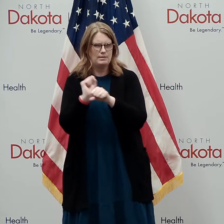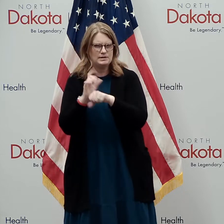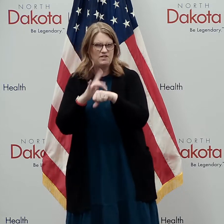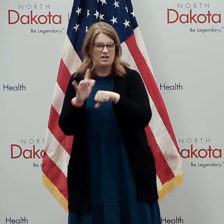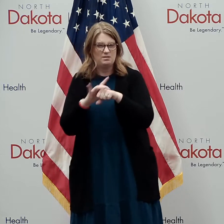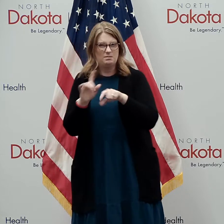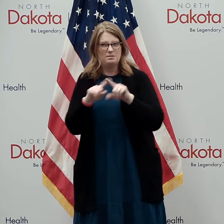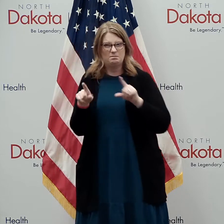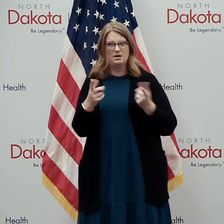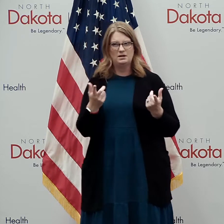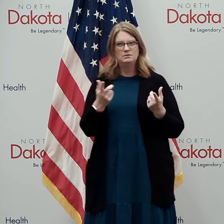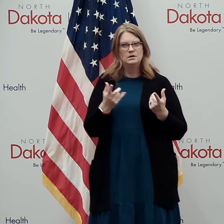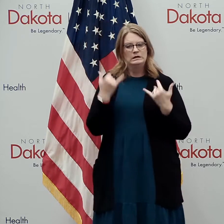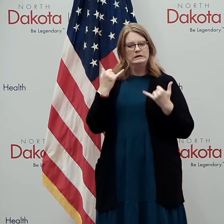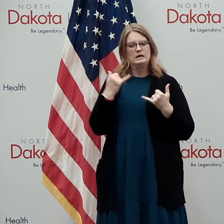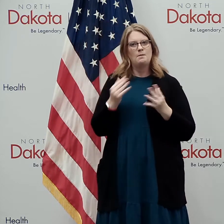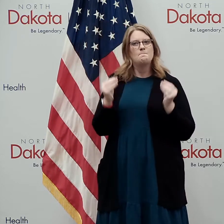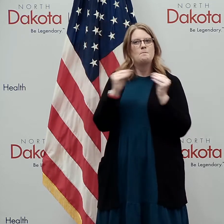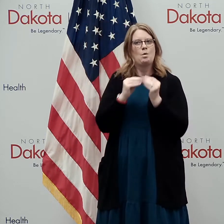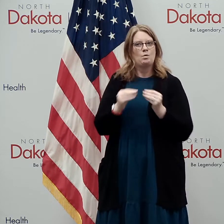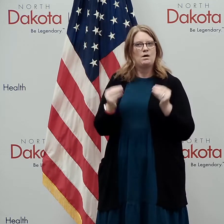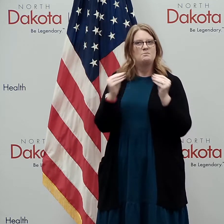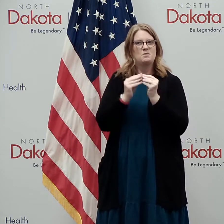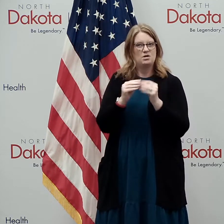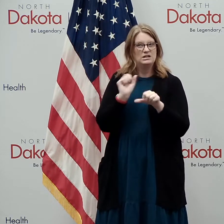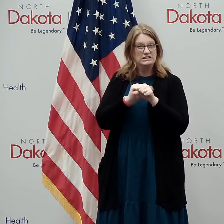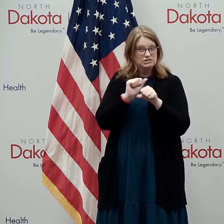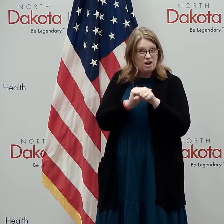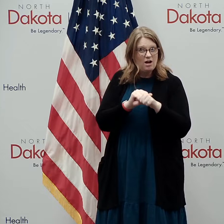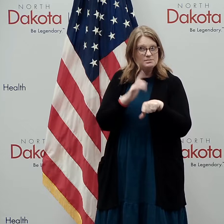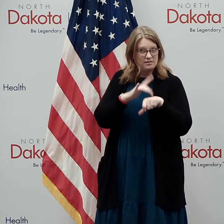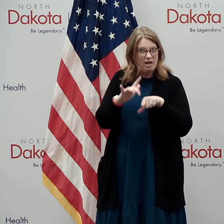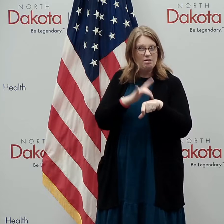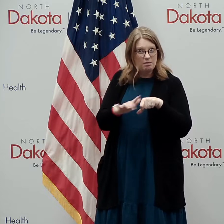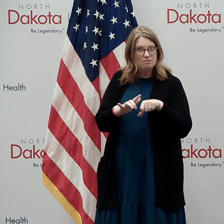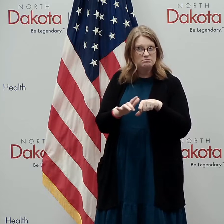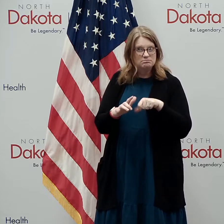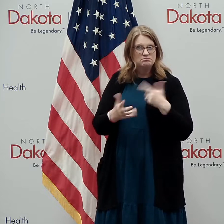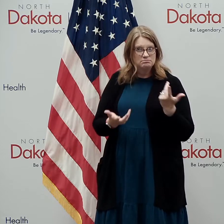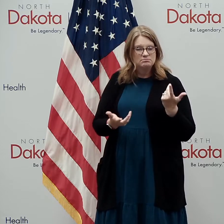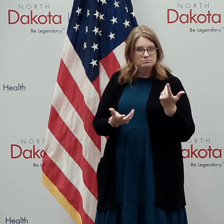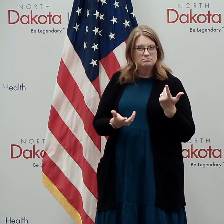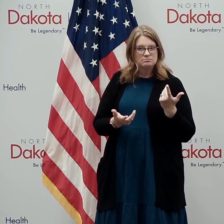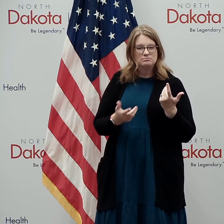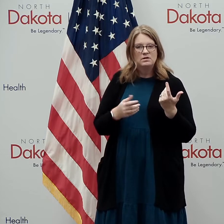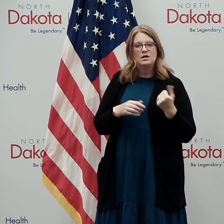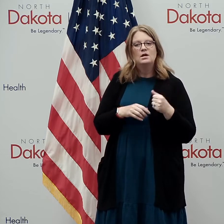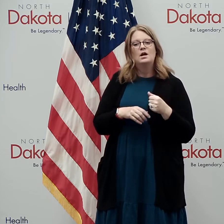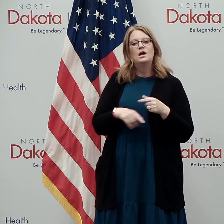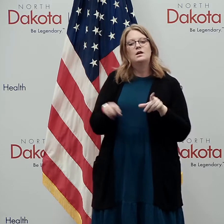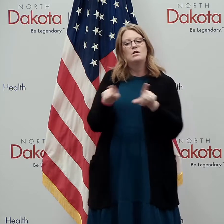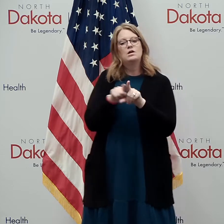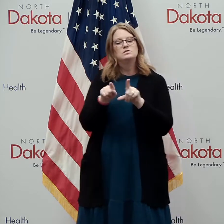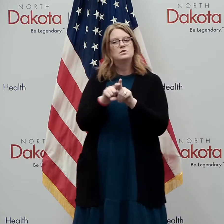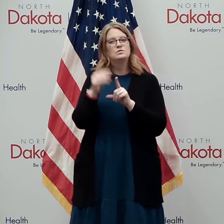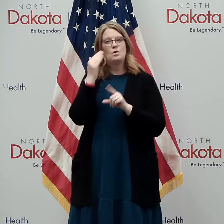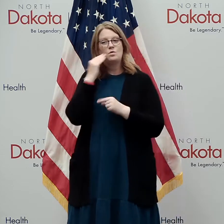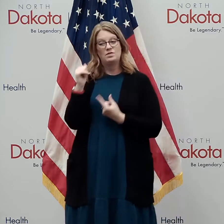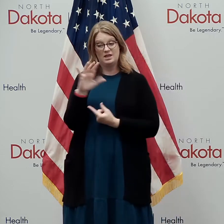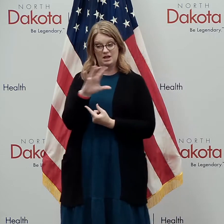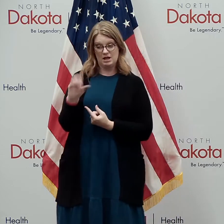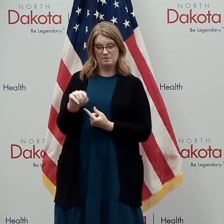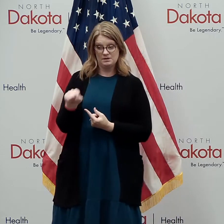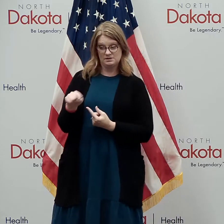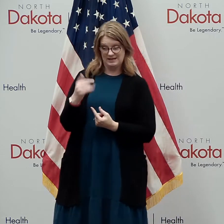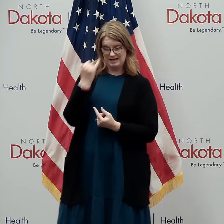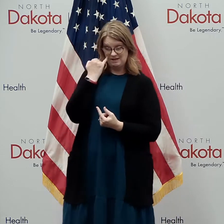job listings steadily increase. We still need a strong workforce to fill those jobs. And as we also know that companies that if they have an opening,